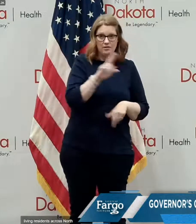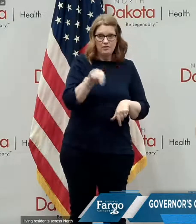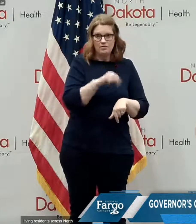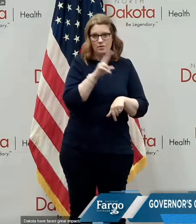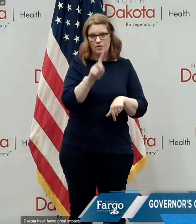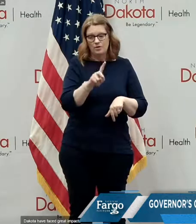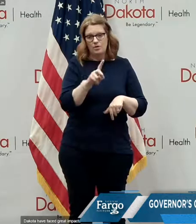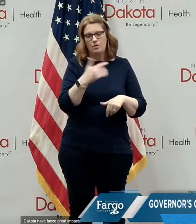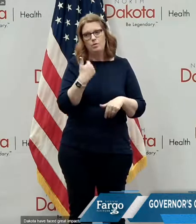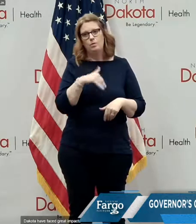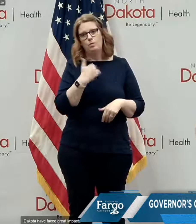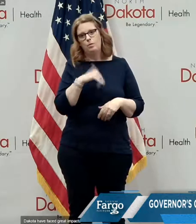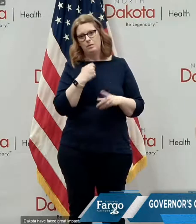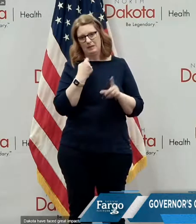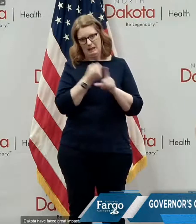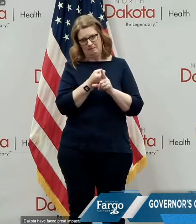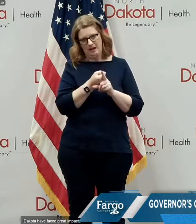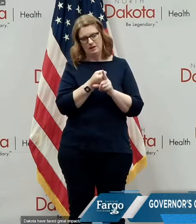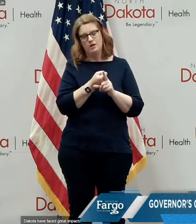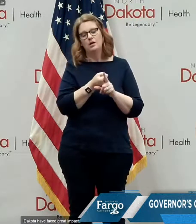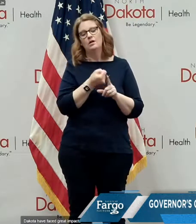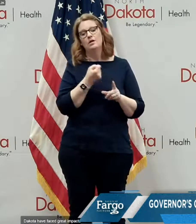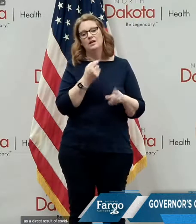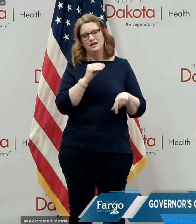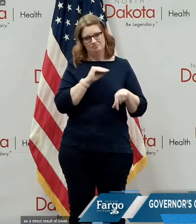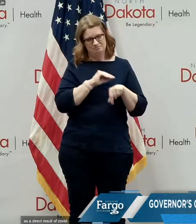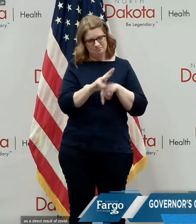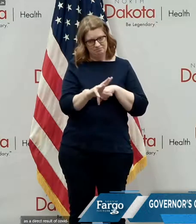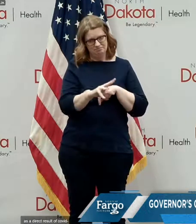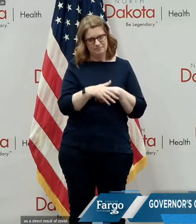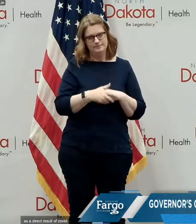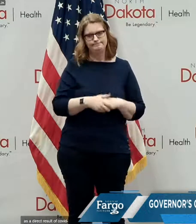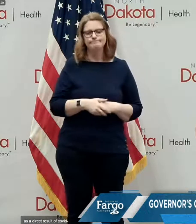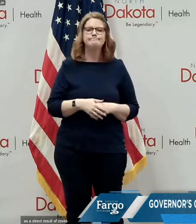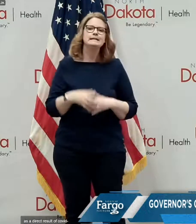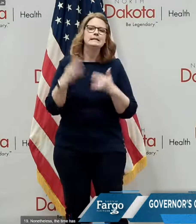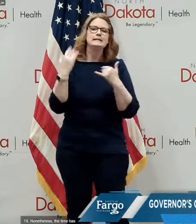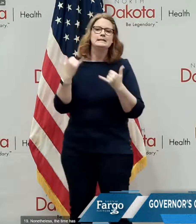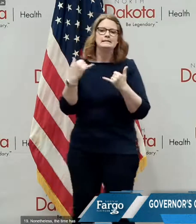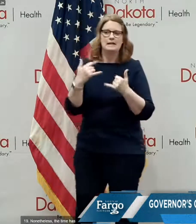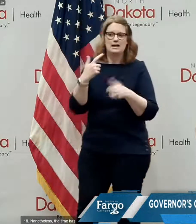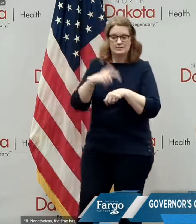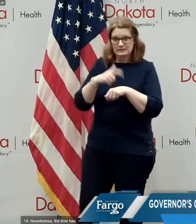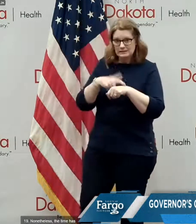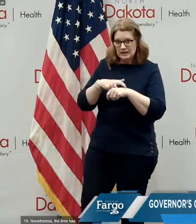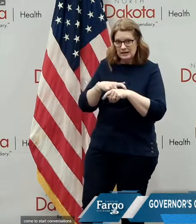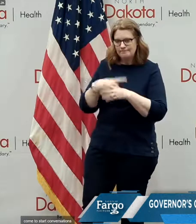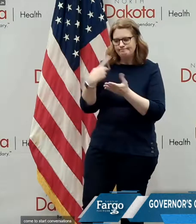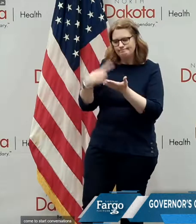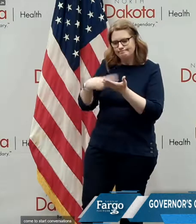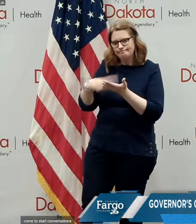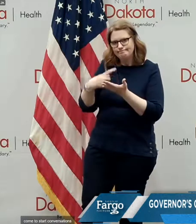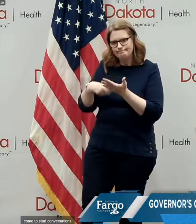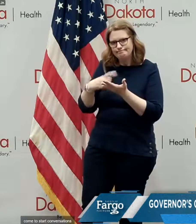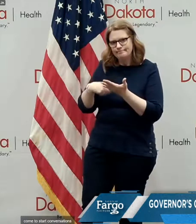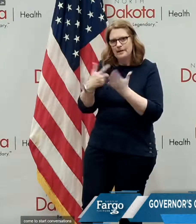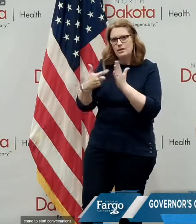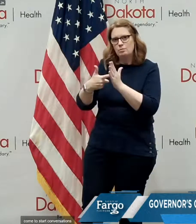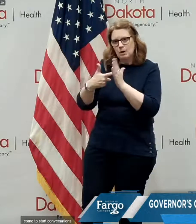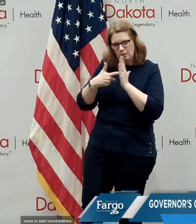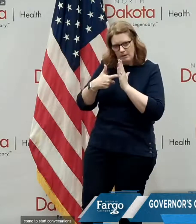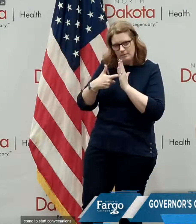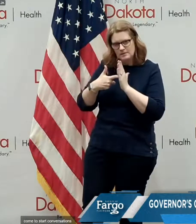direct result of COVID-19. Nonetheless, the time has come to start conversations regarding the gating criteria necessary for